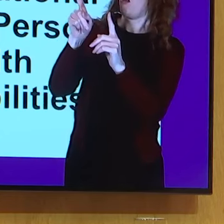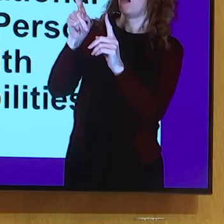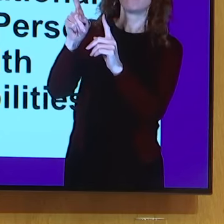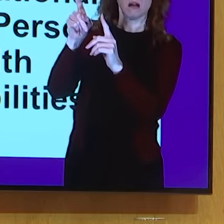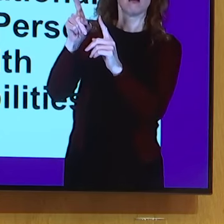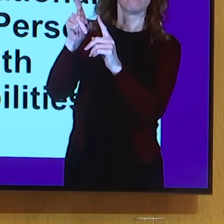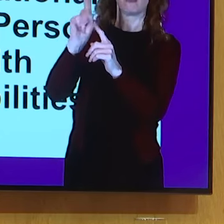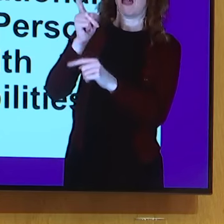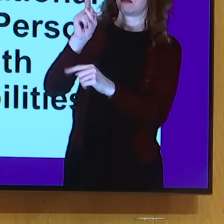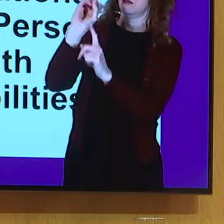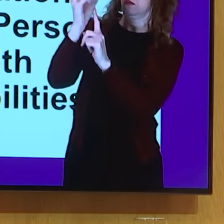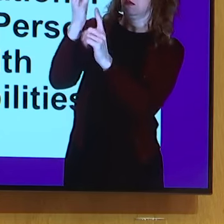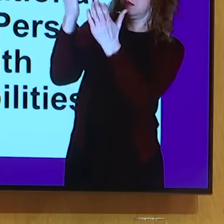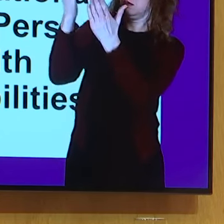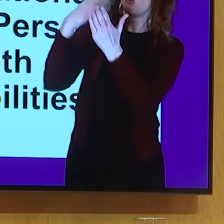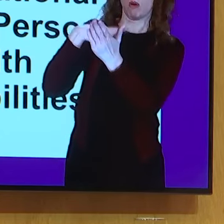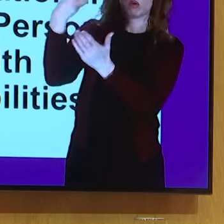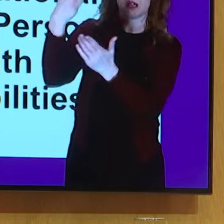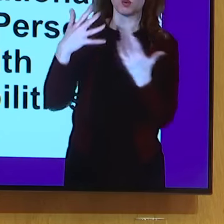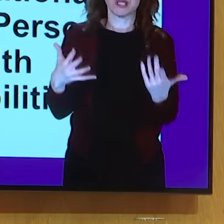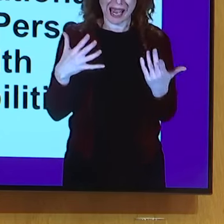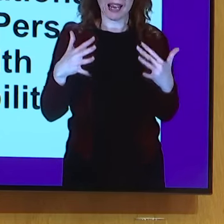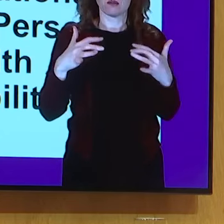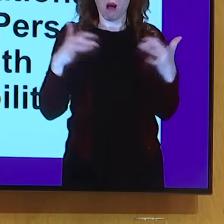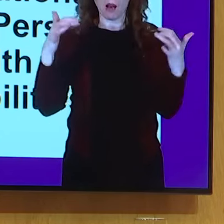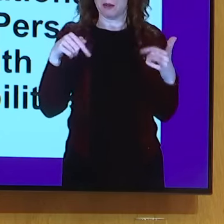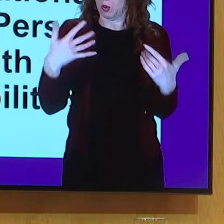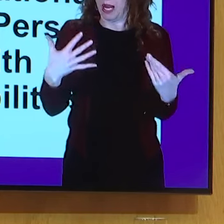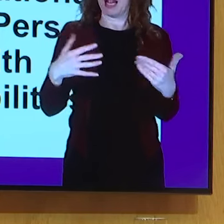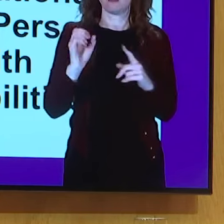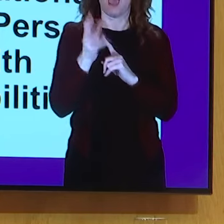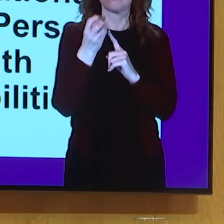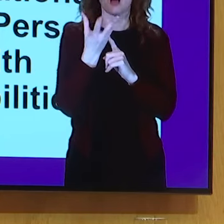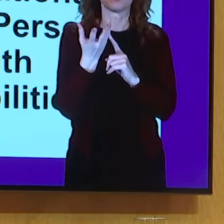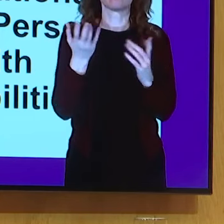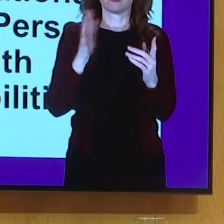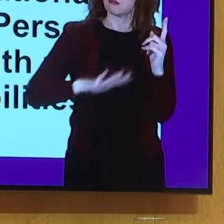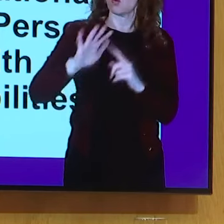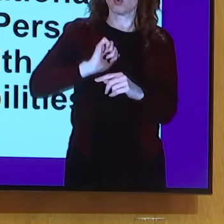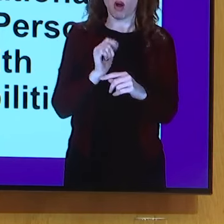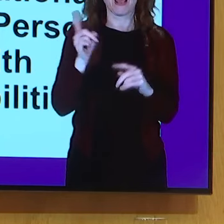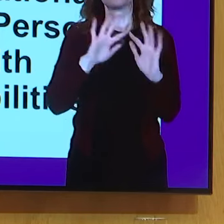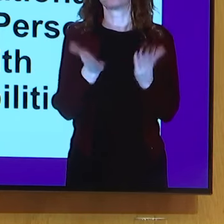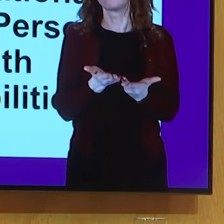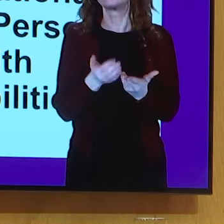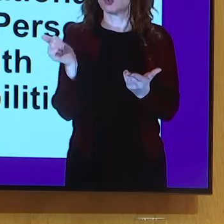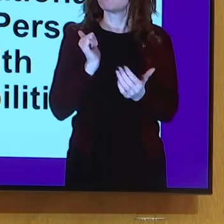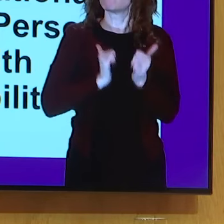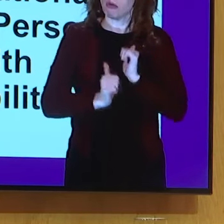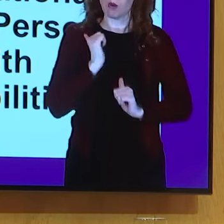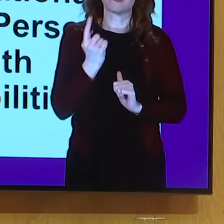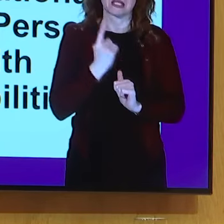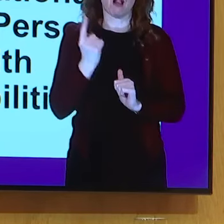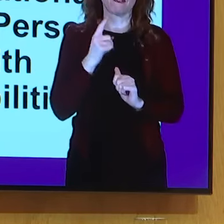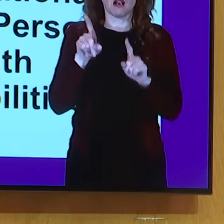that. And today I think the Scottish Parliament has been a lighthouse for disabled people, hopefully across Scotland and across the world. And it should be very, very proud of itself.